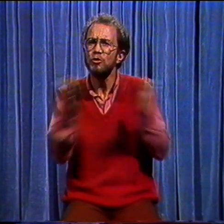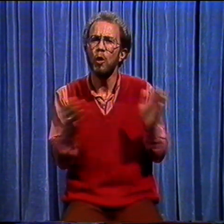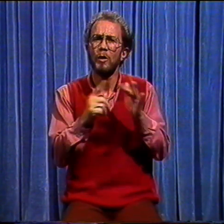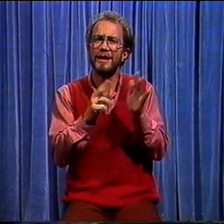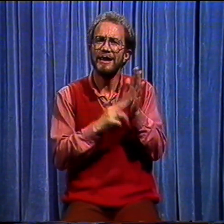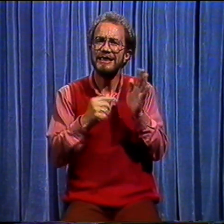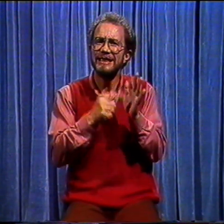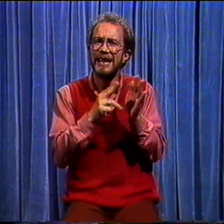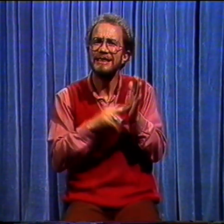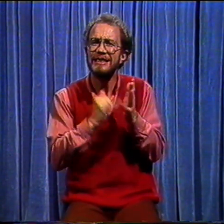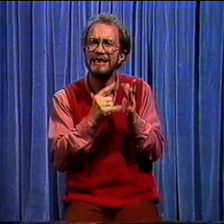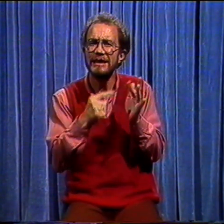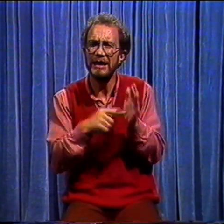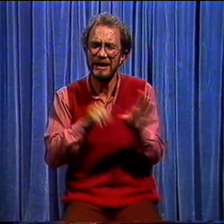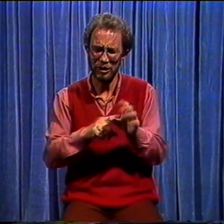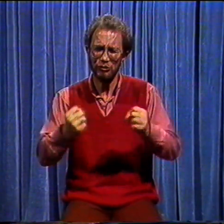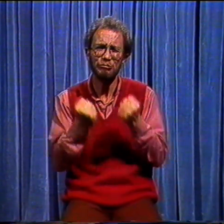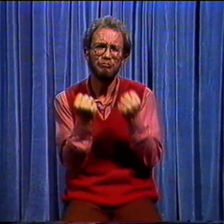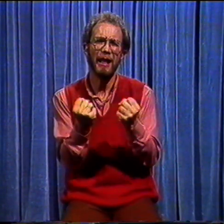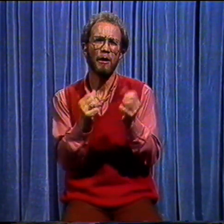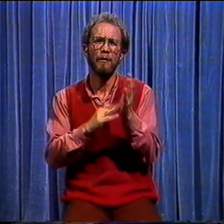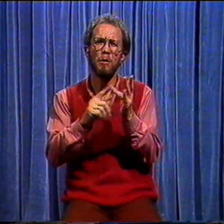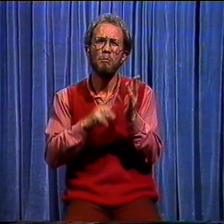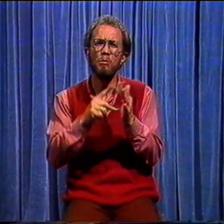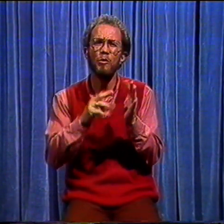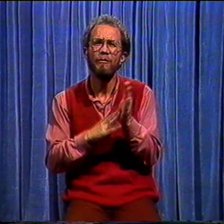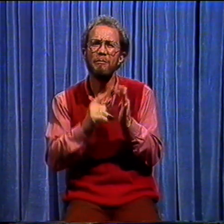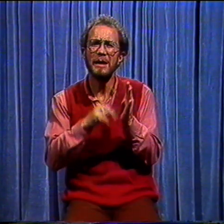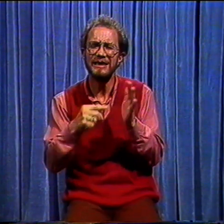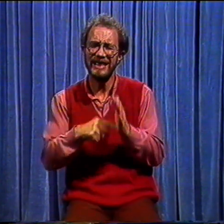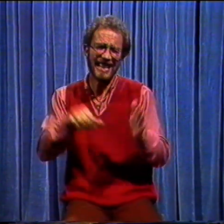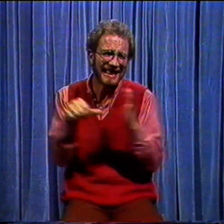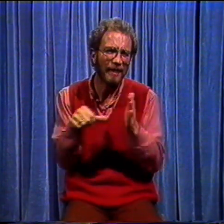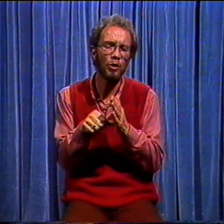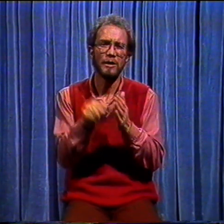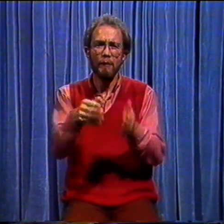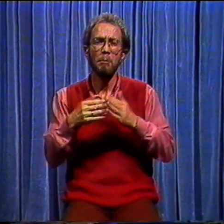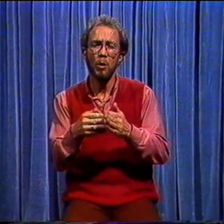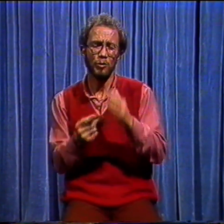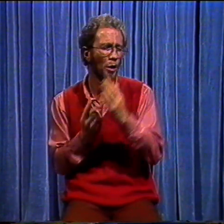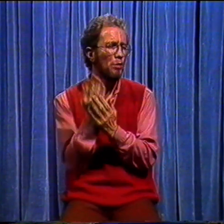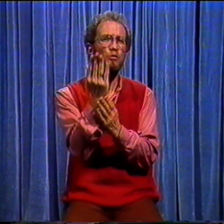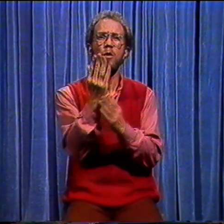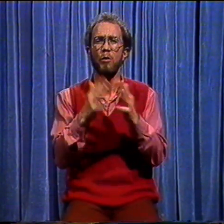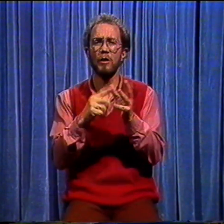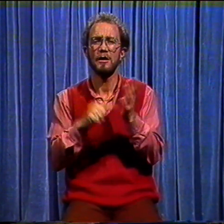And that shows the intensity of the movement, the strength of the movement, the difficulty of the boat going through the